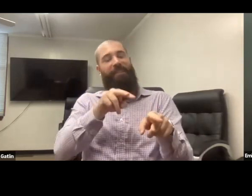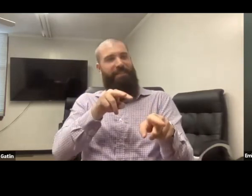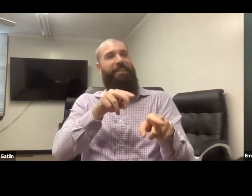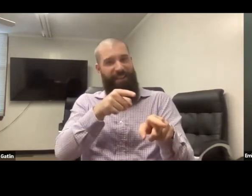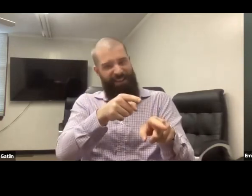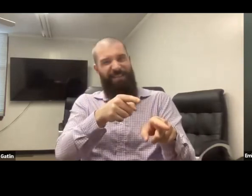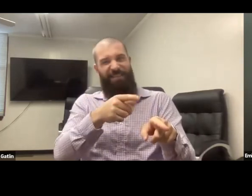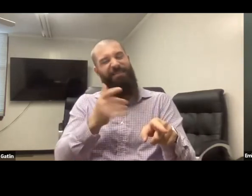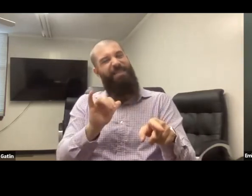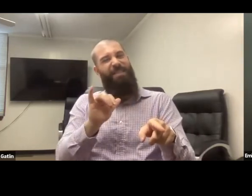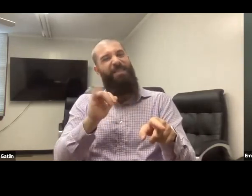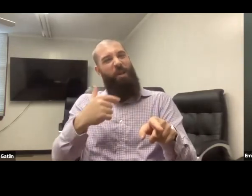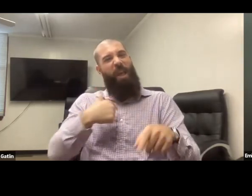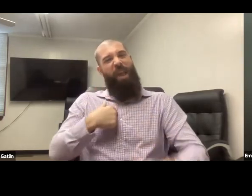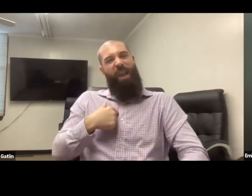different families and people.